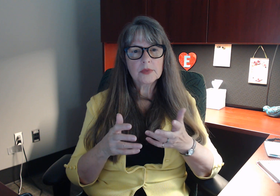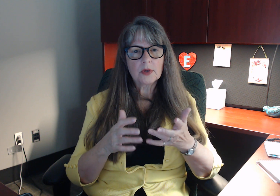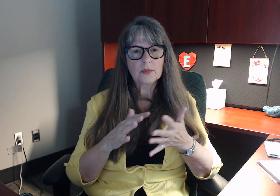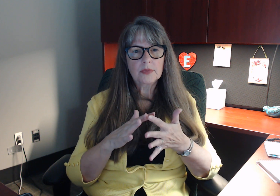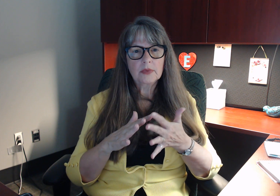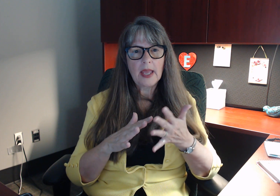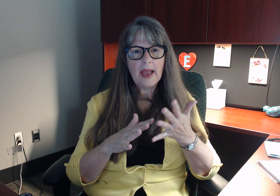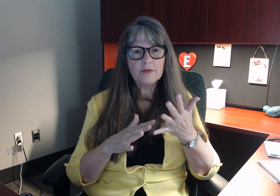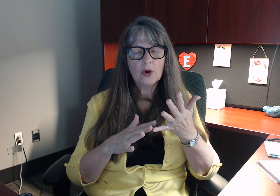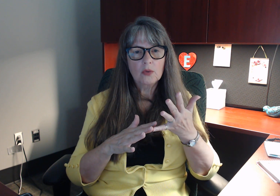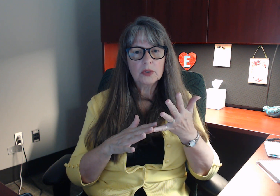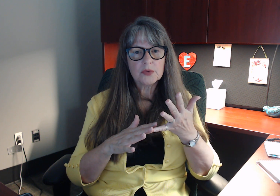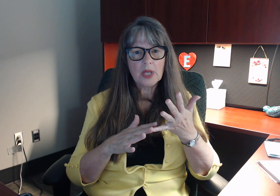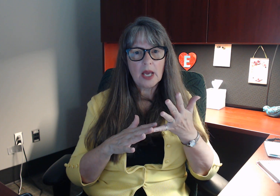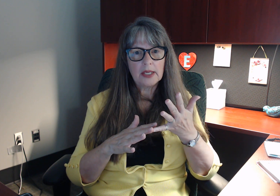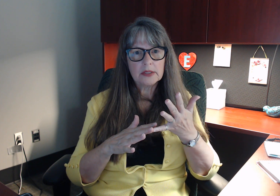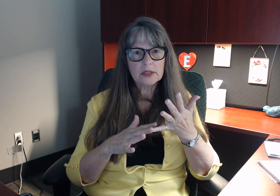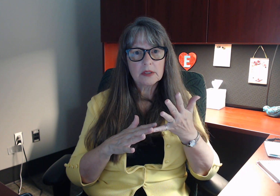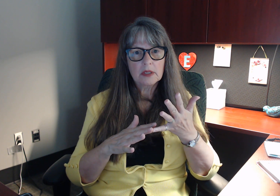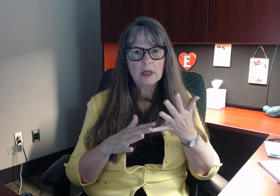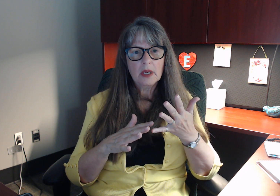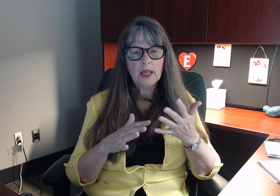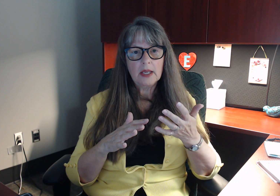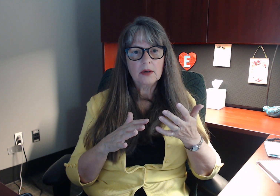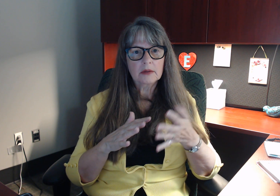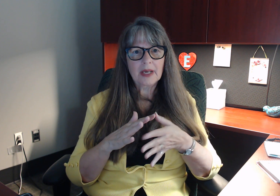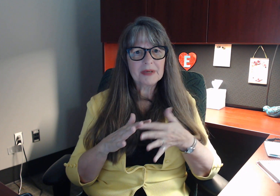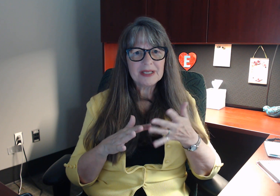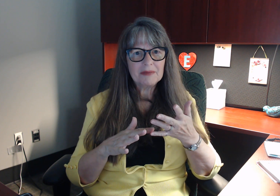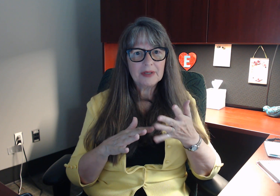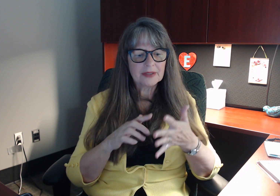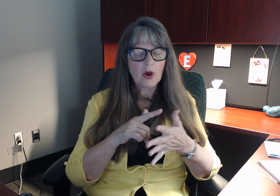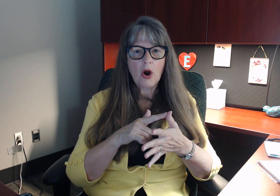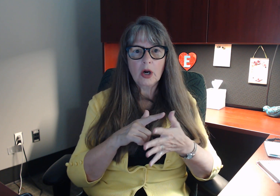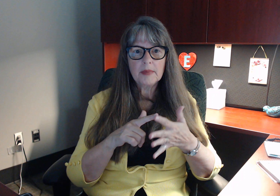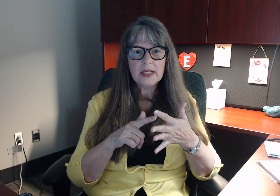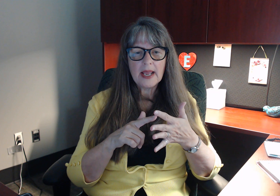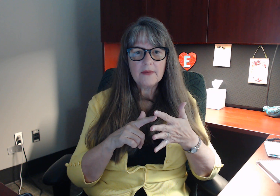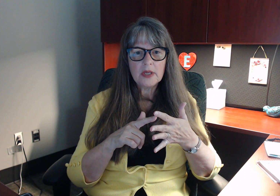so they have their own little signs. And did I miss anyone? Let's Army, Navy,